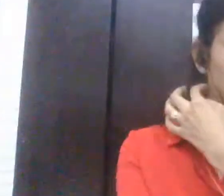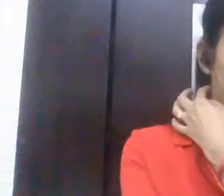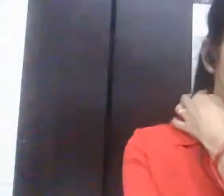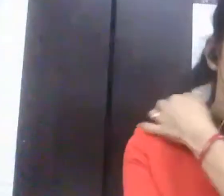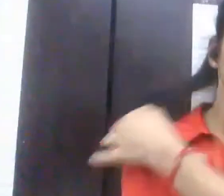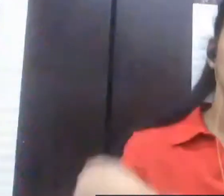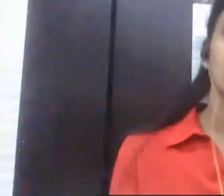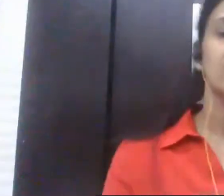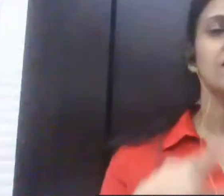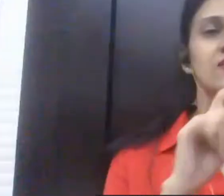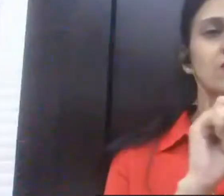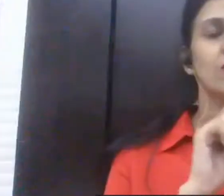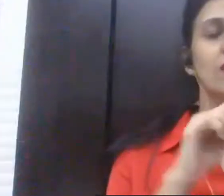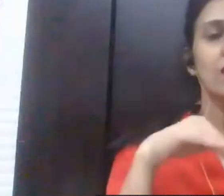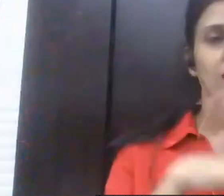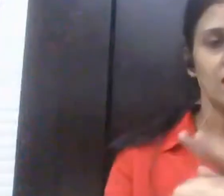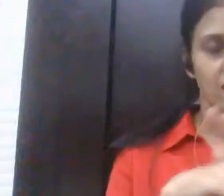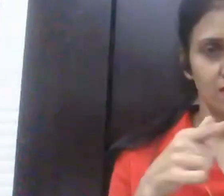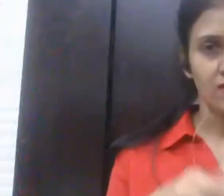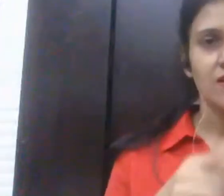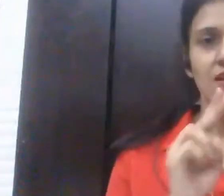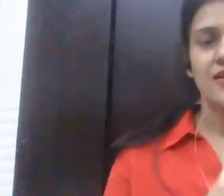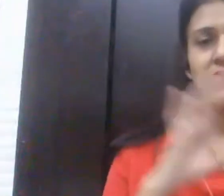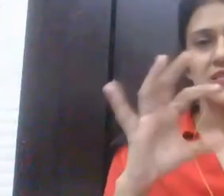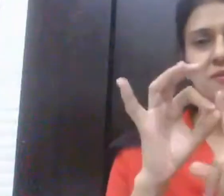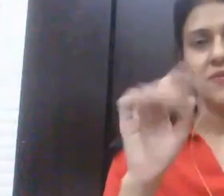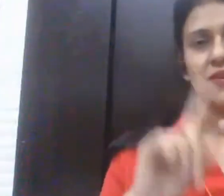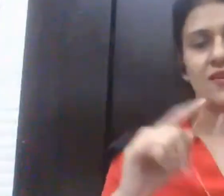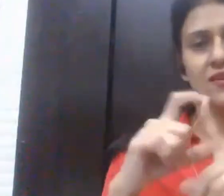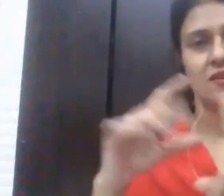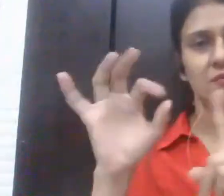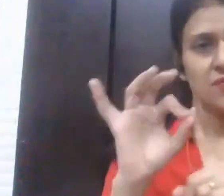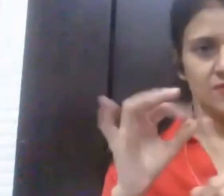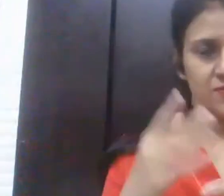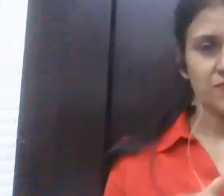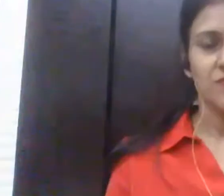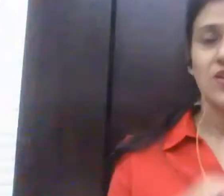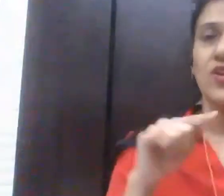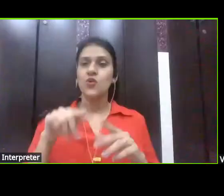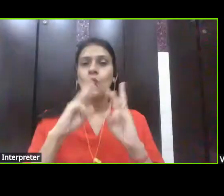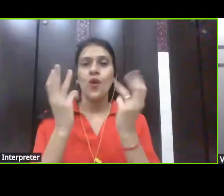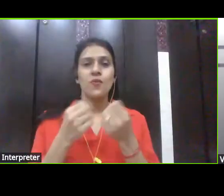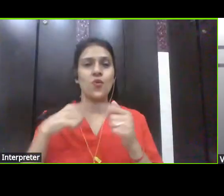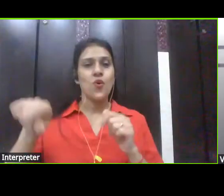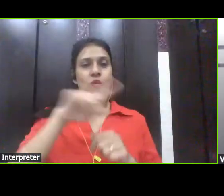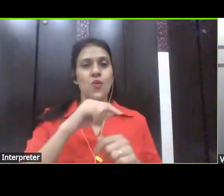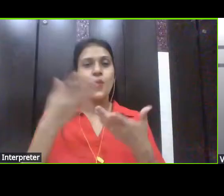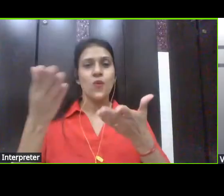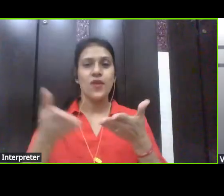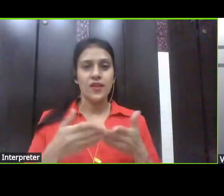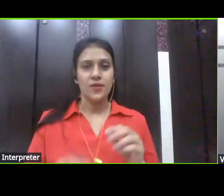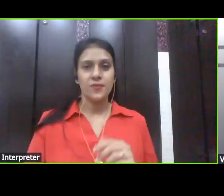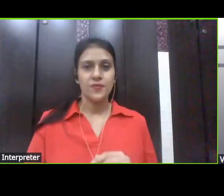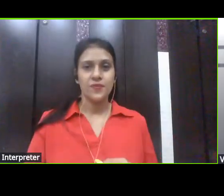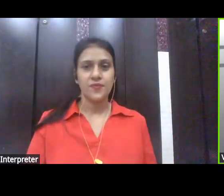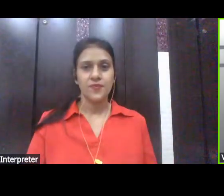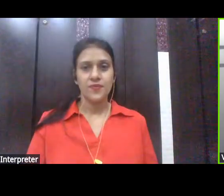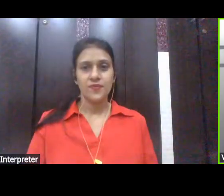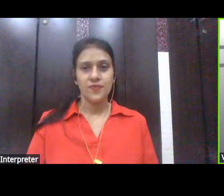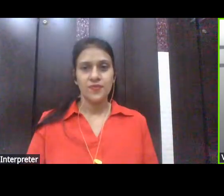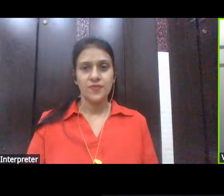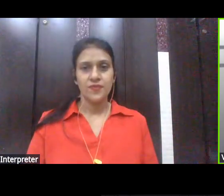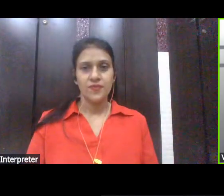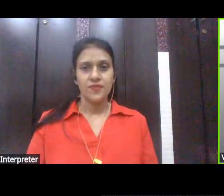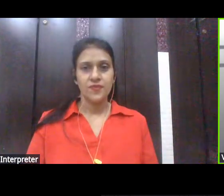at NCPEDP, and I welcome you to today's webinar. So, in today's webinar, we are largely going